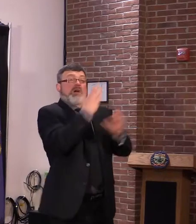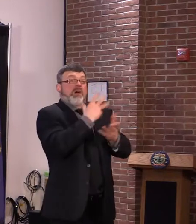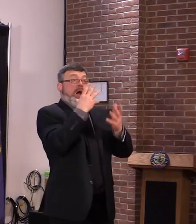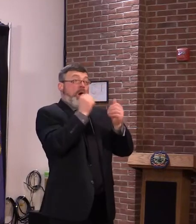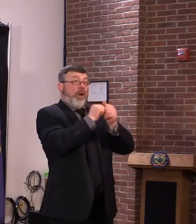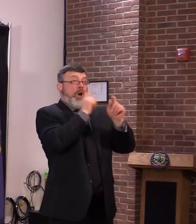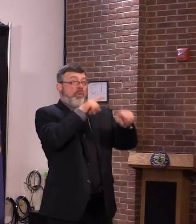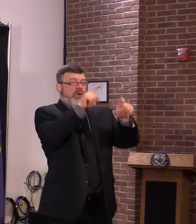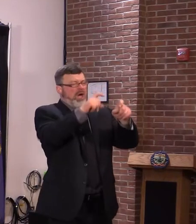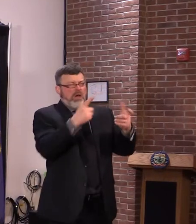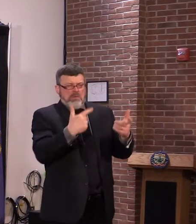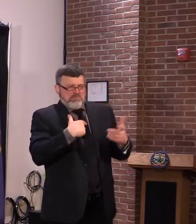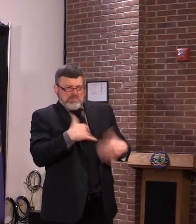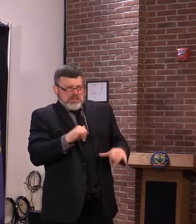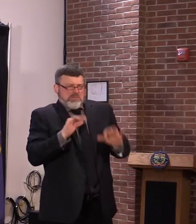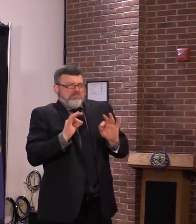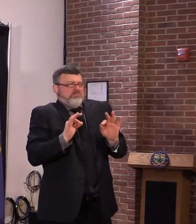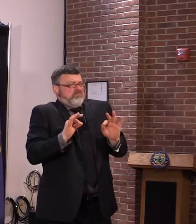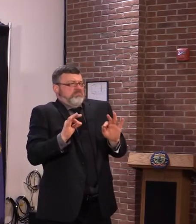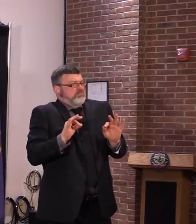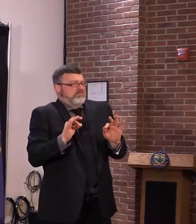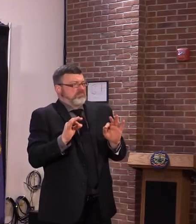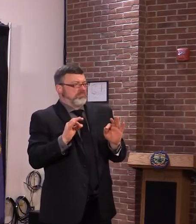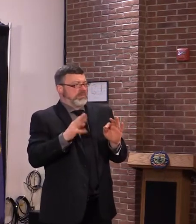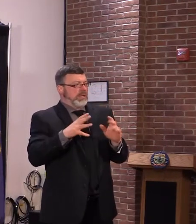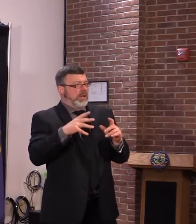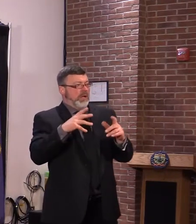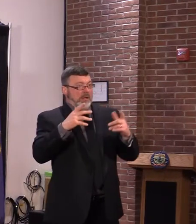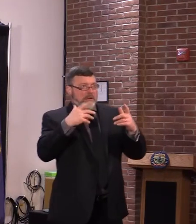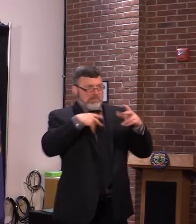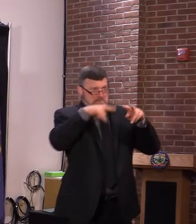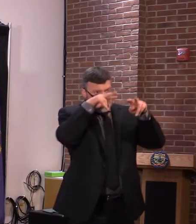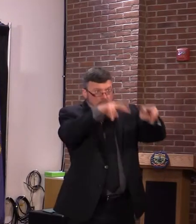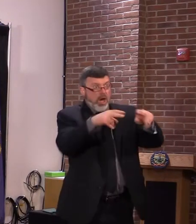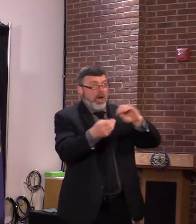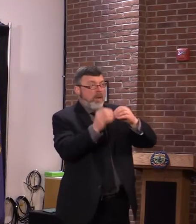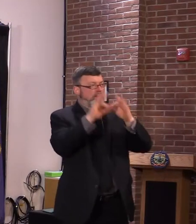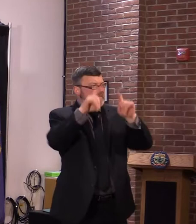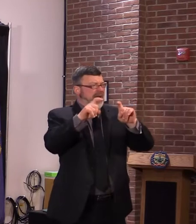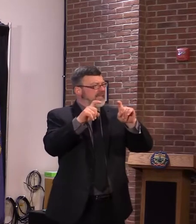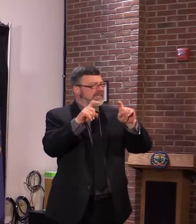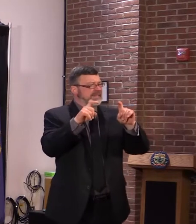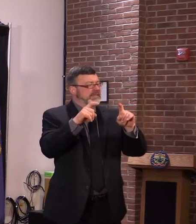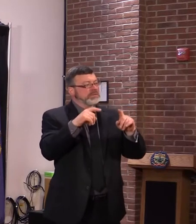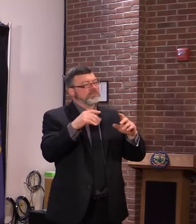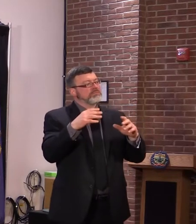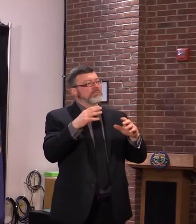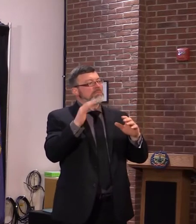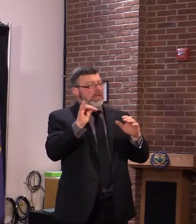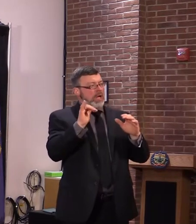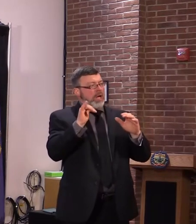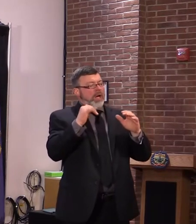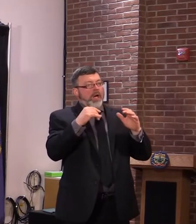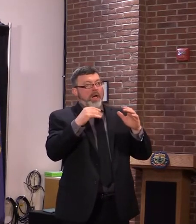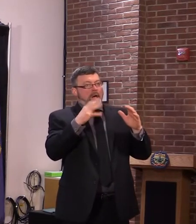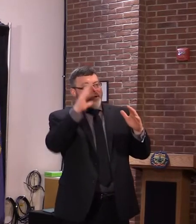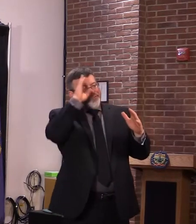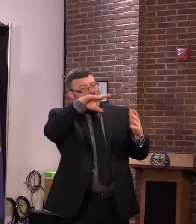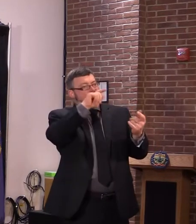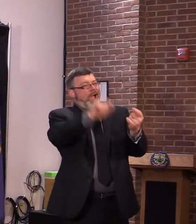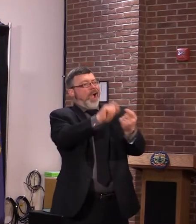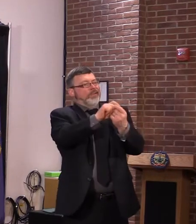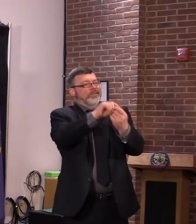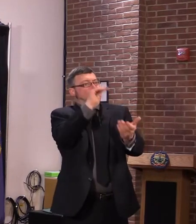we know there's all this additional testing superimposed on the testing system we know we get results from, I think we can be